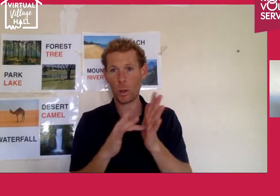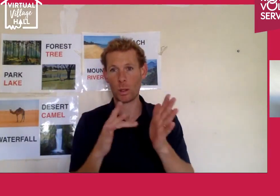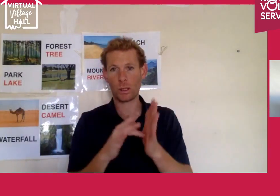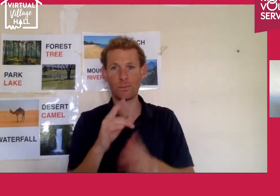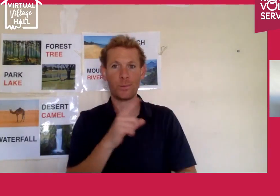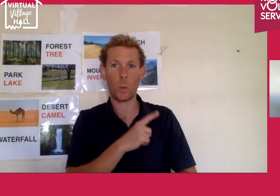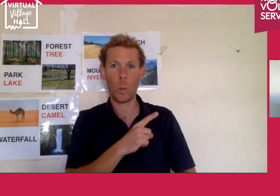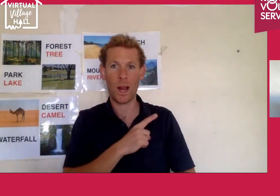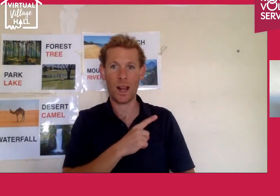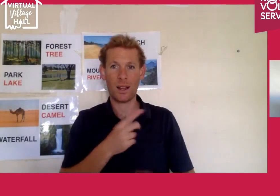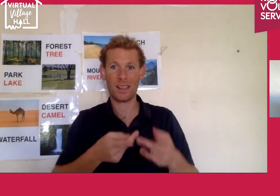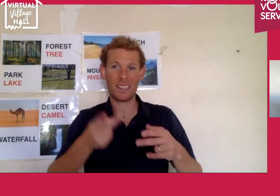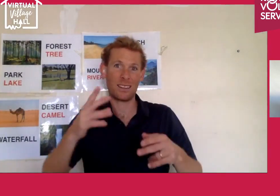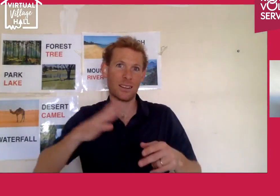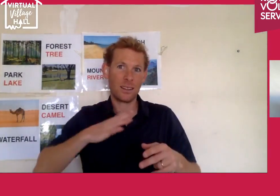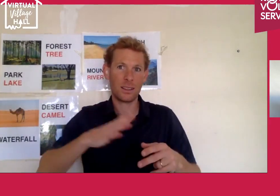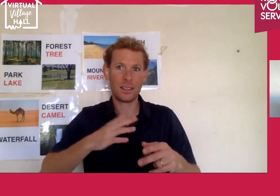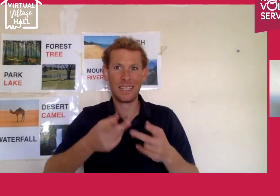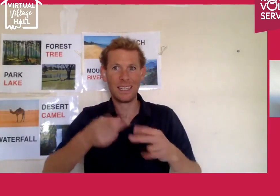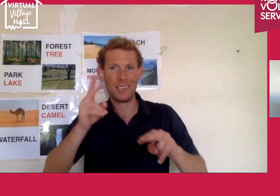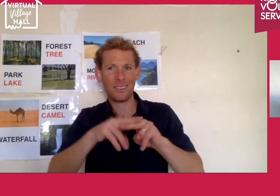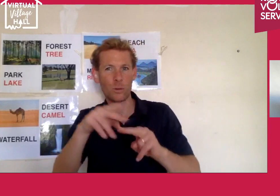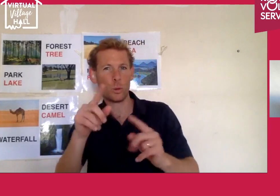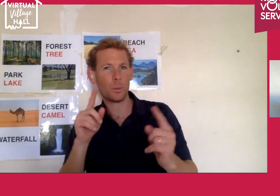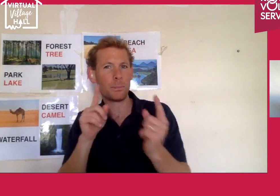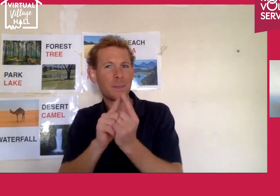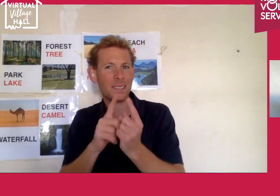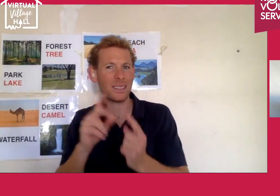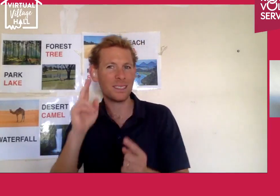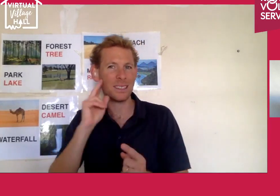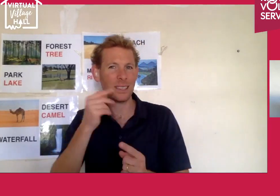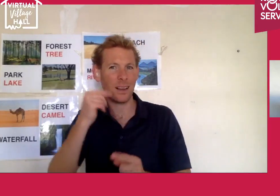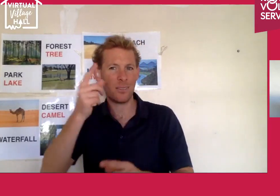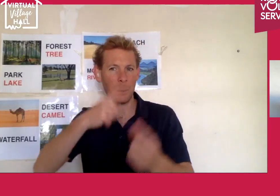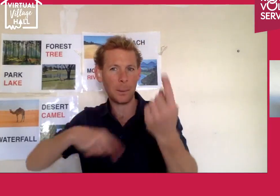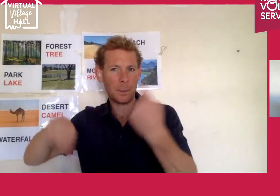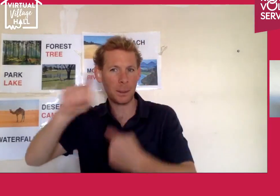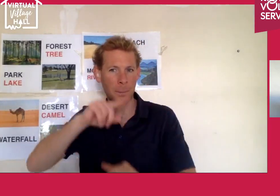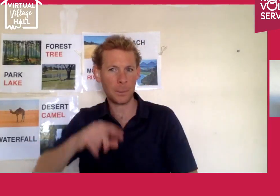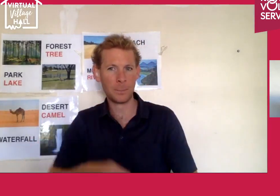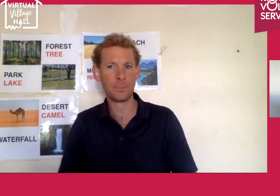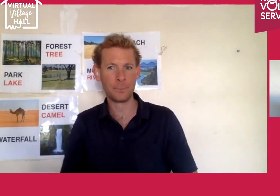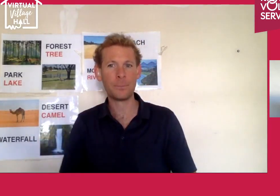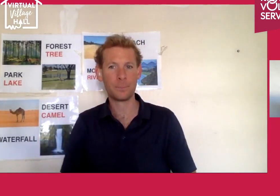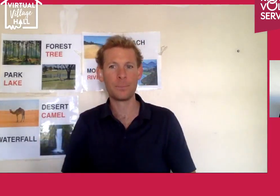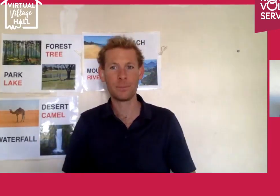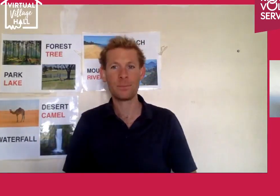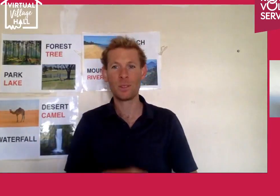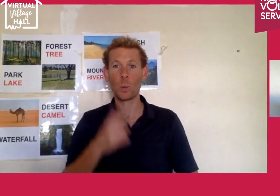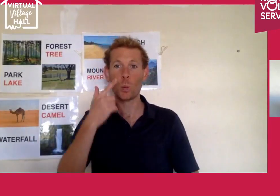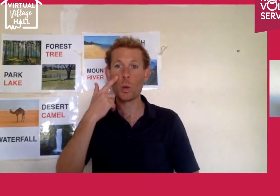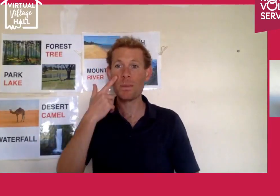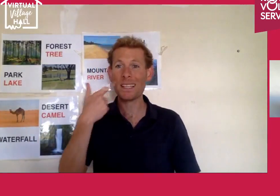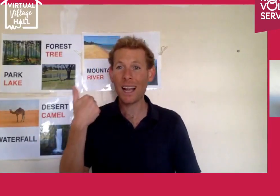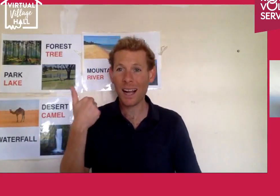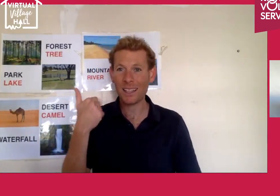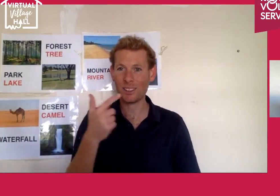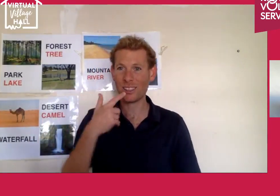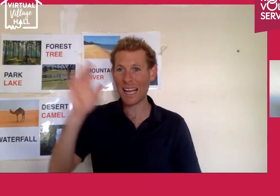And I also think it's important to refresh on signs because if you then meet somebody, you've got the confidence to greet